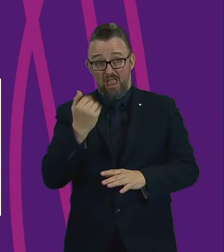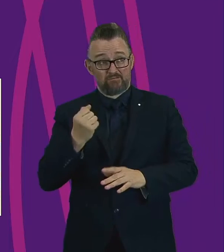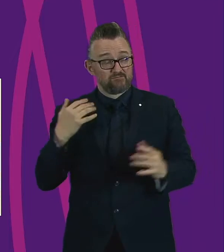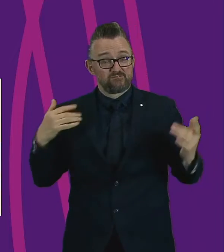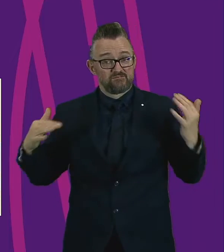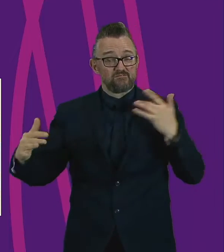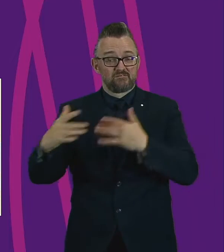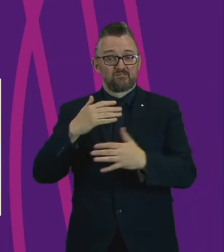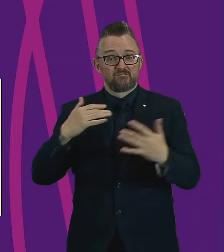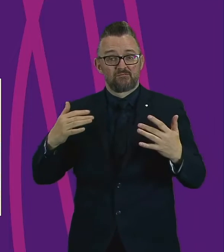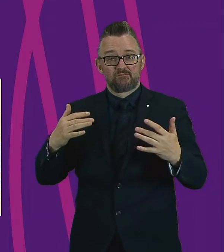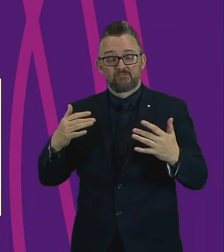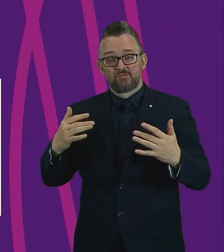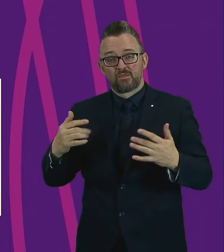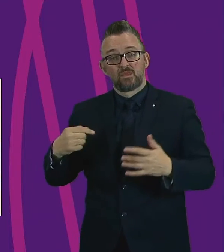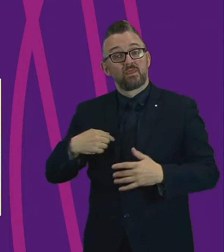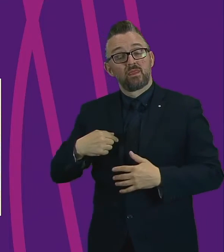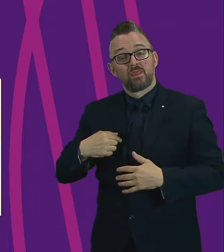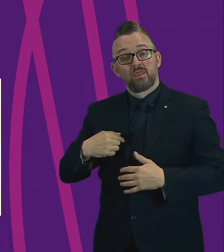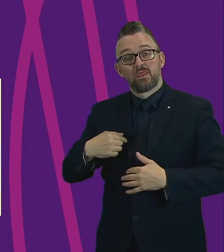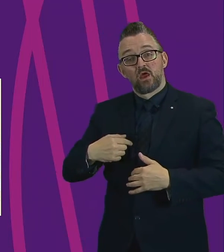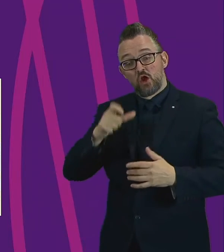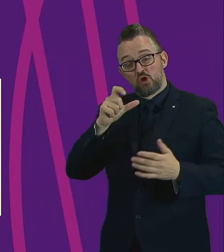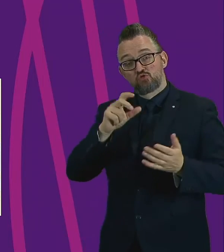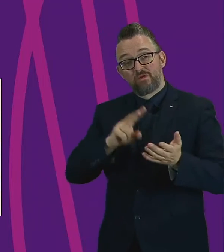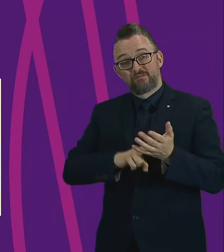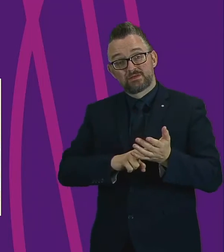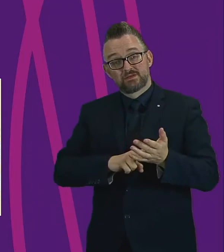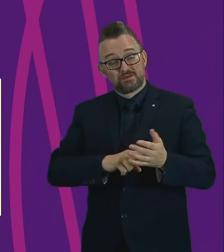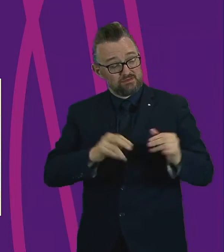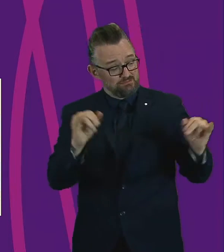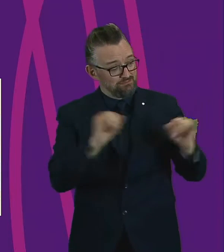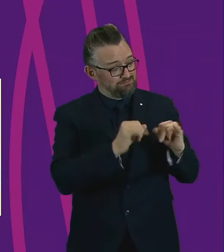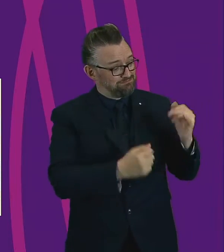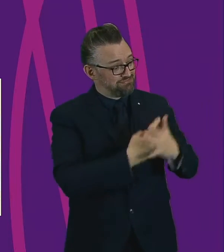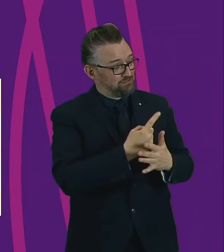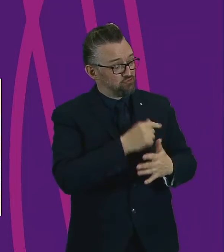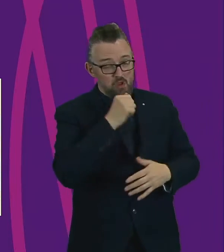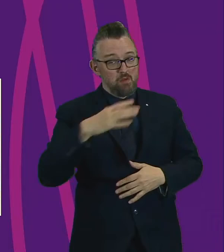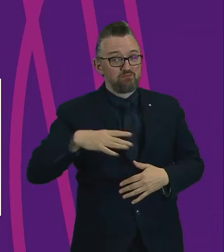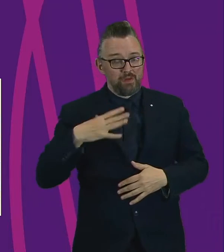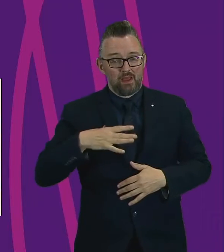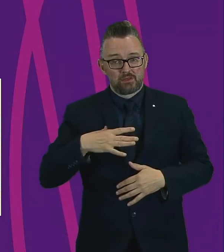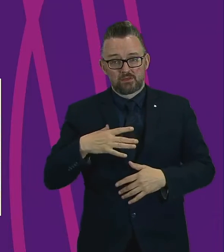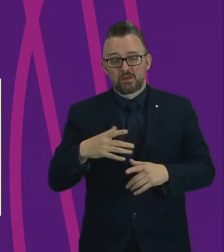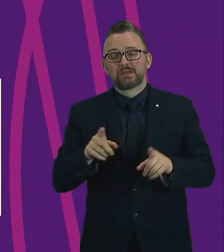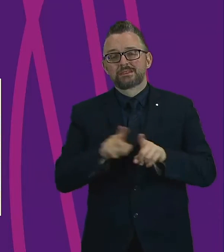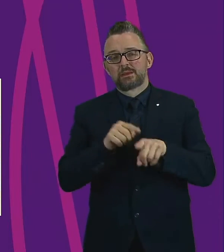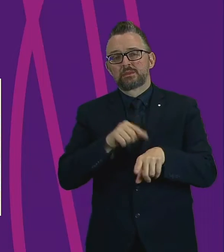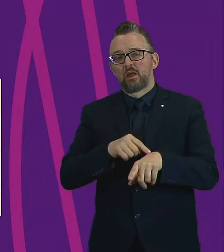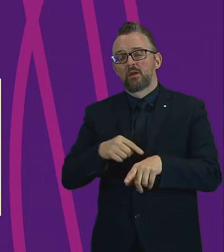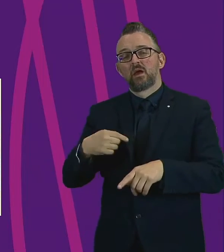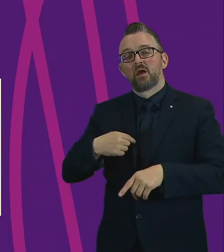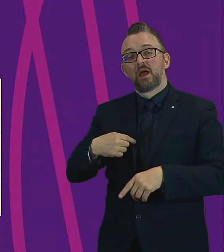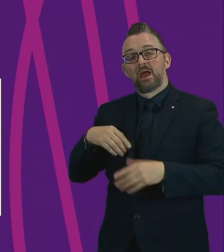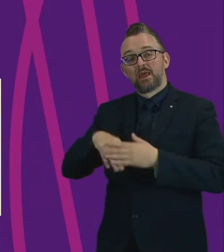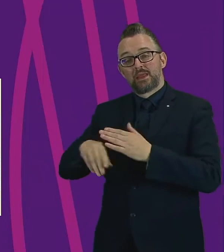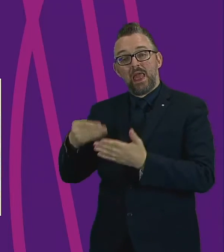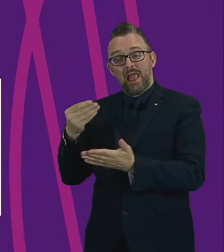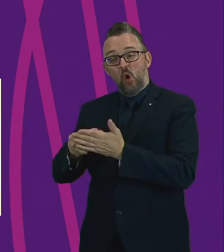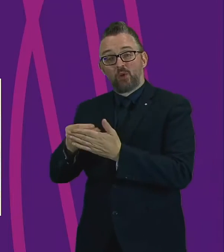that just as we were unprepared for this public health crisis, so we are unprepared for this crisis in